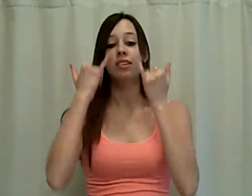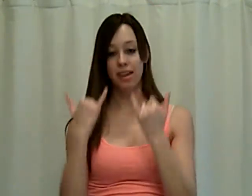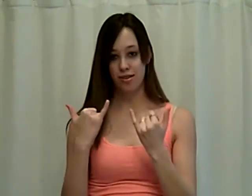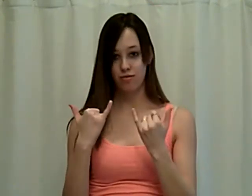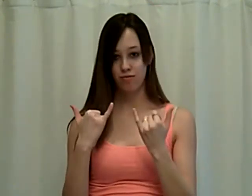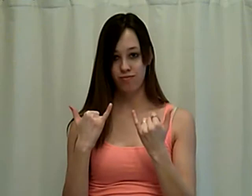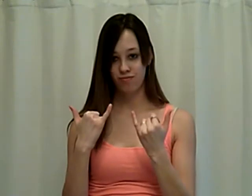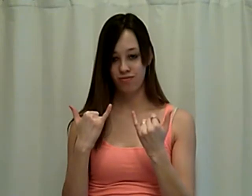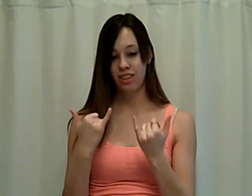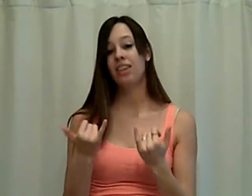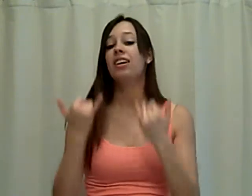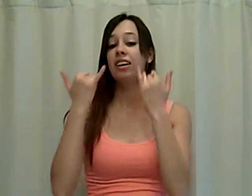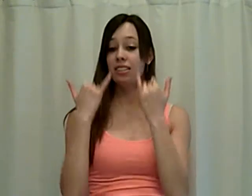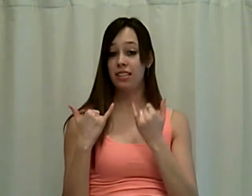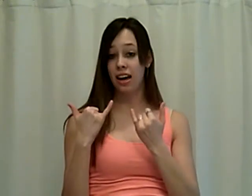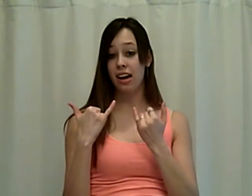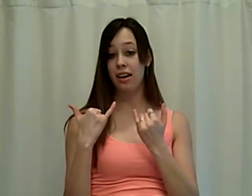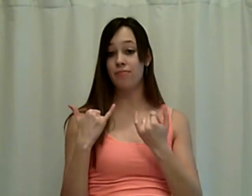now. It's time.